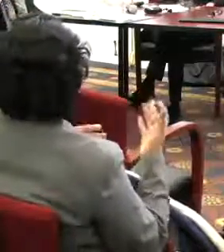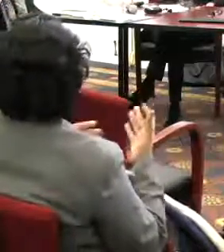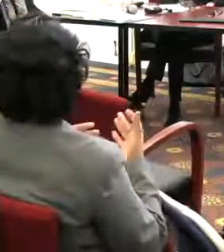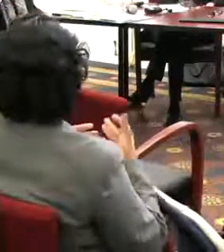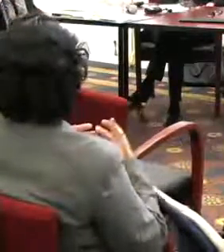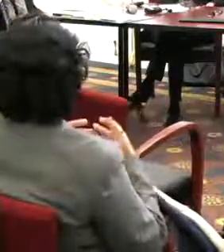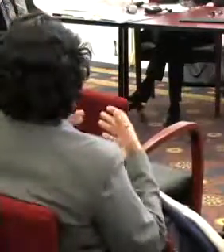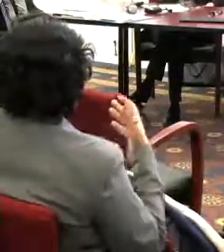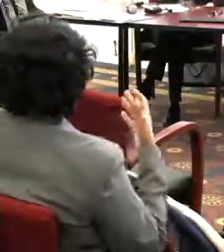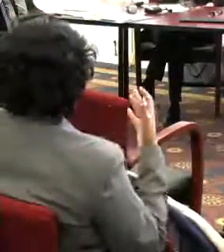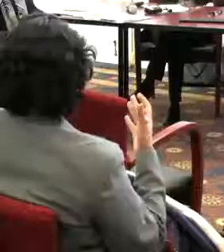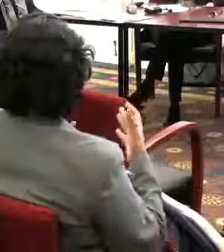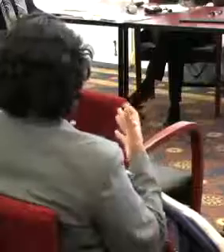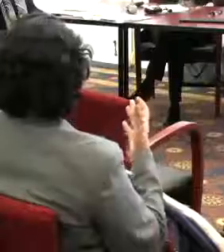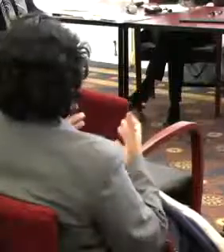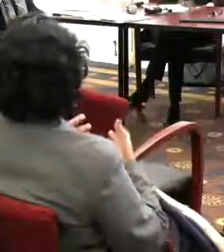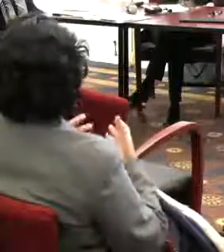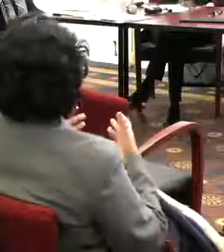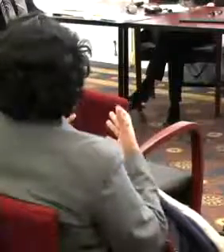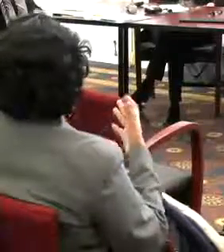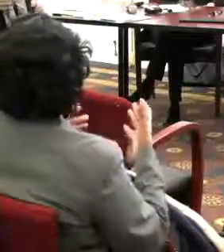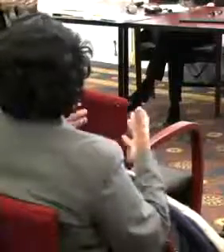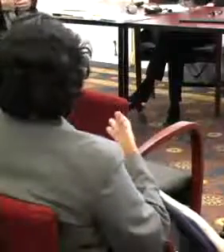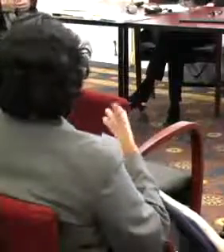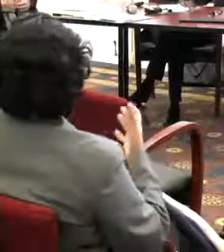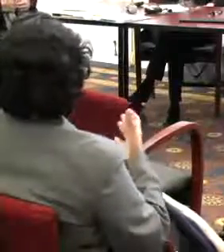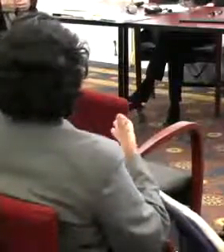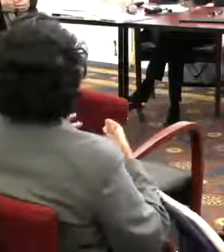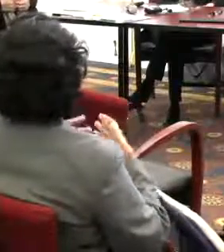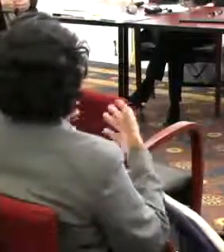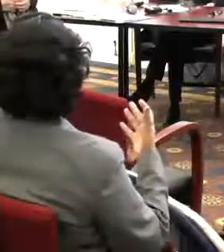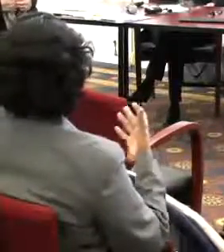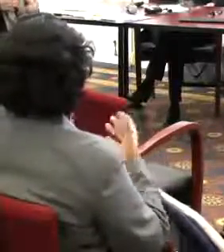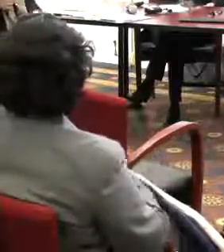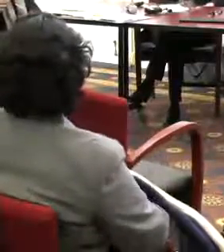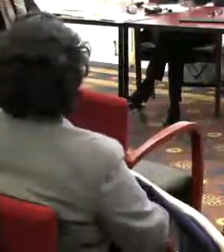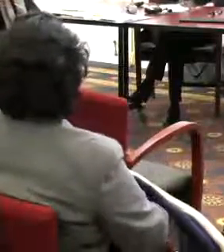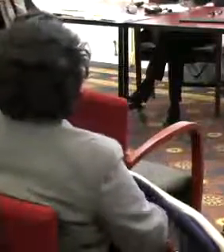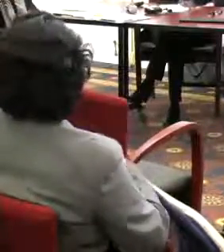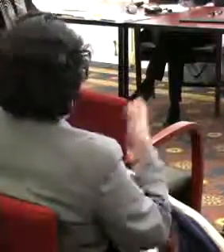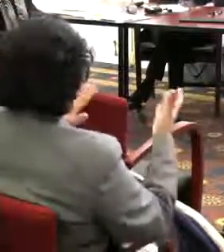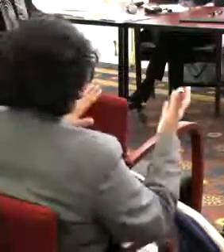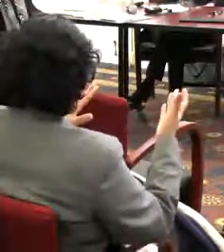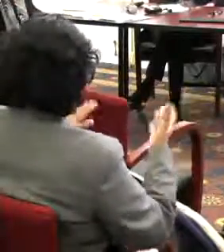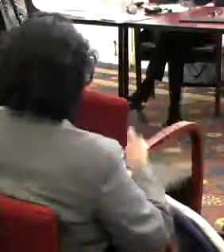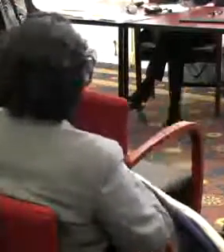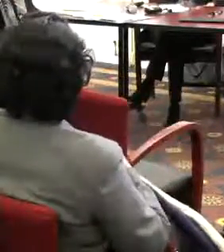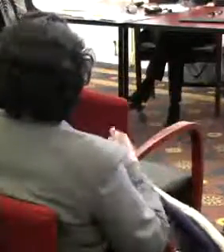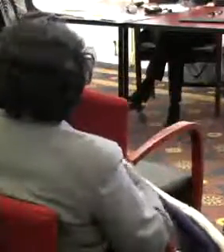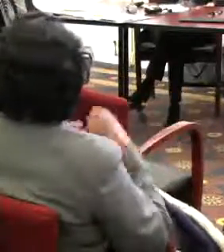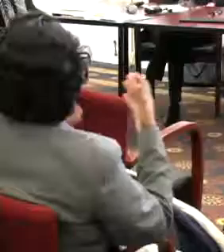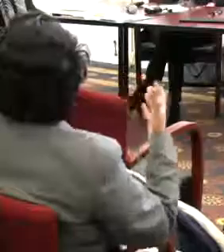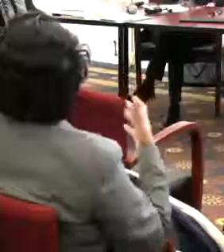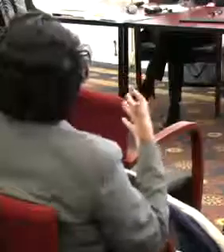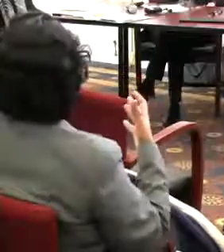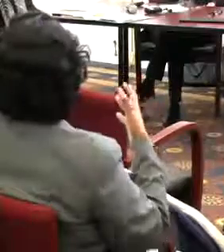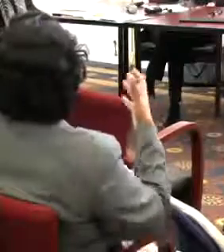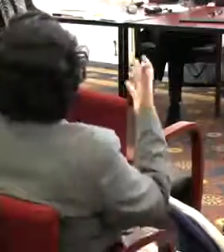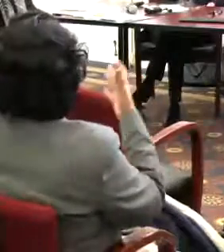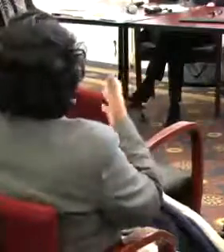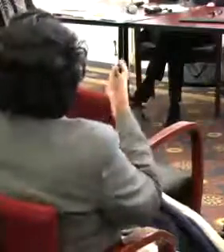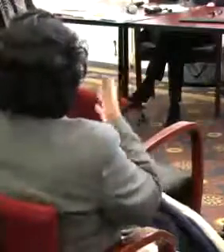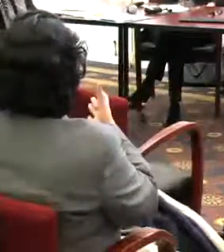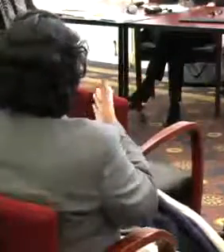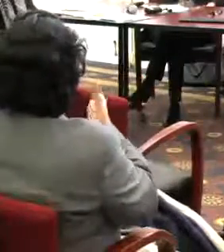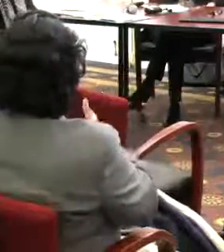education about human rights and respecting cultural diversity, gender diversity, class, which is all,